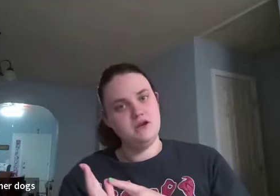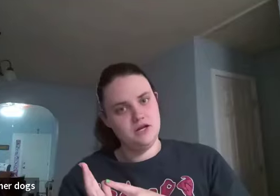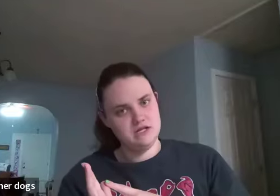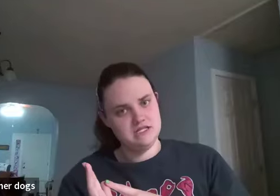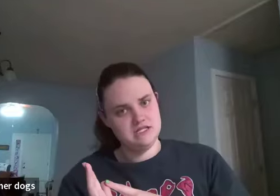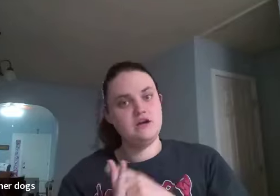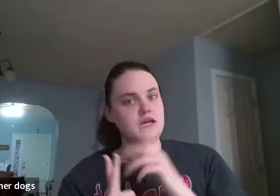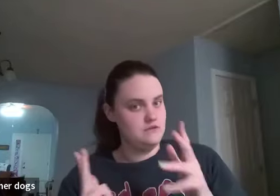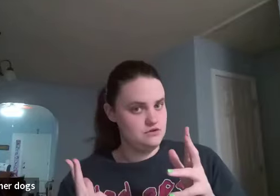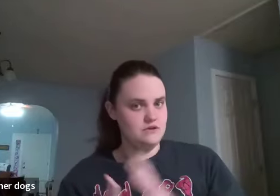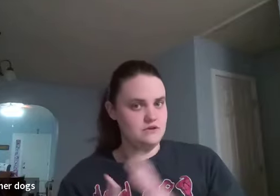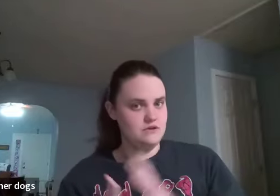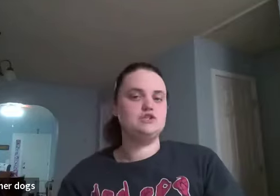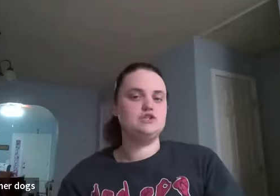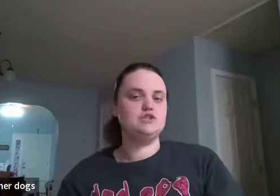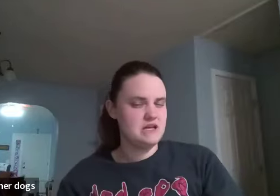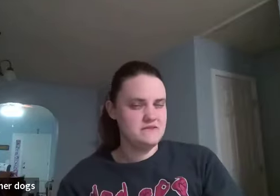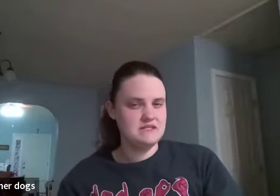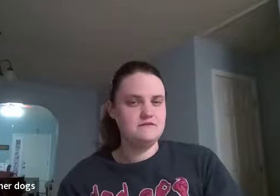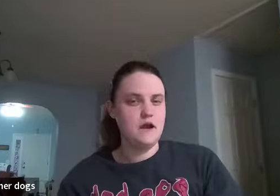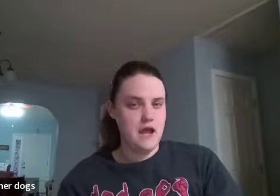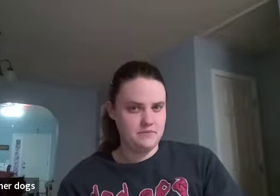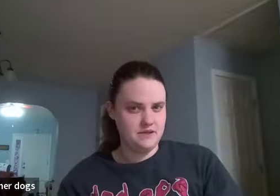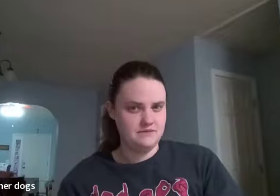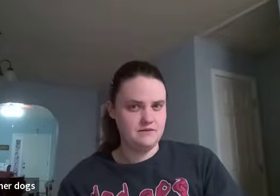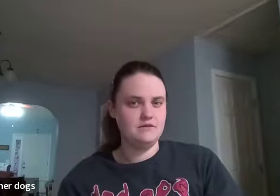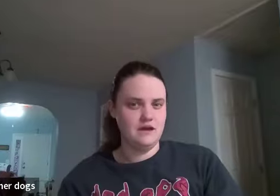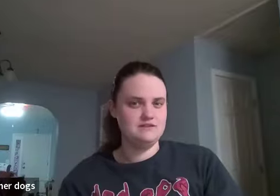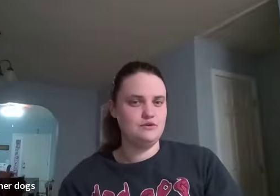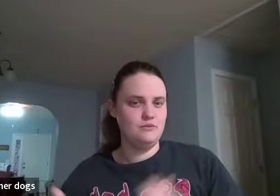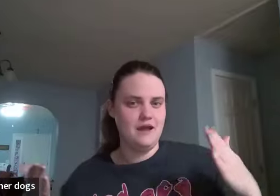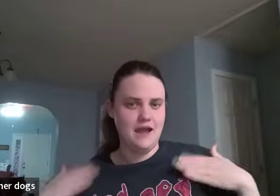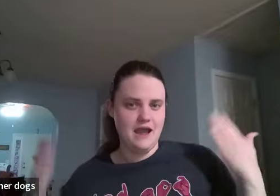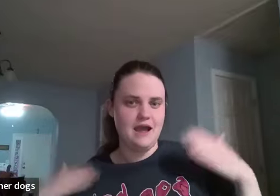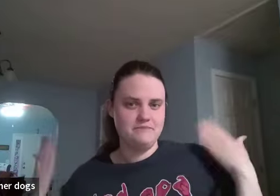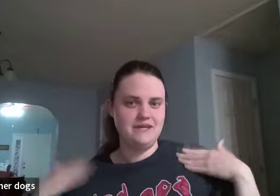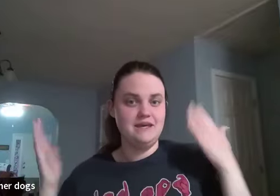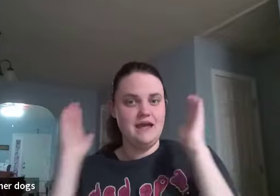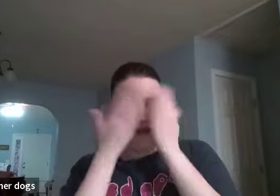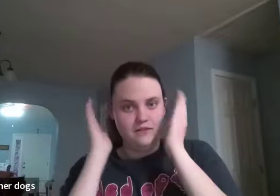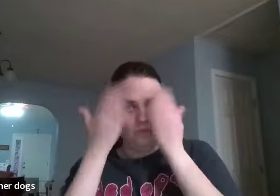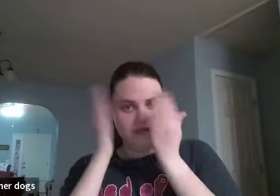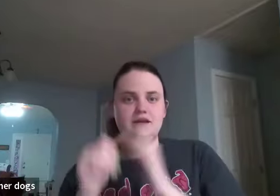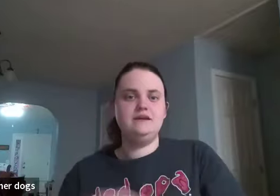Merry Christmas, any of those sort of things, you would just add the sign for happy. Okay? So Happy